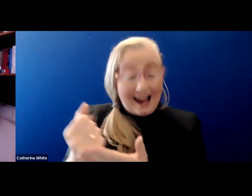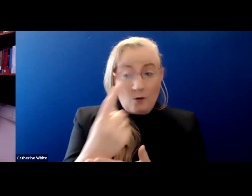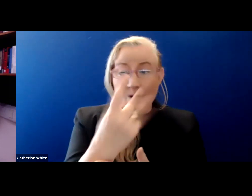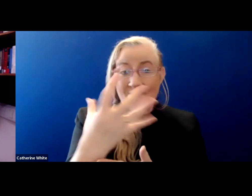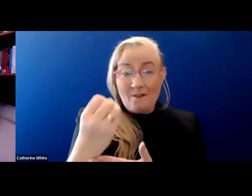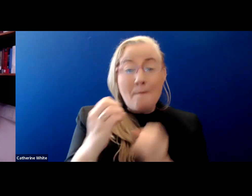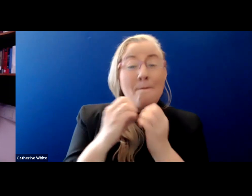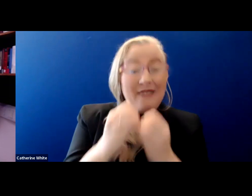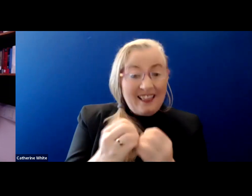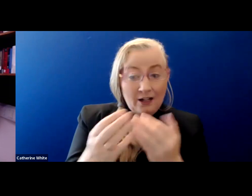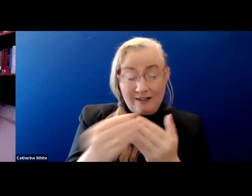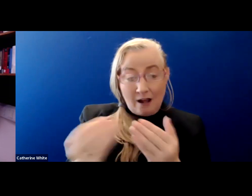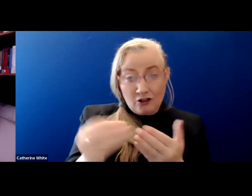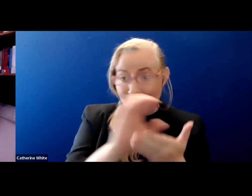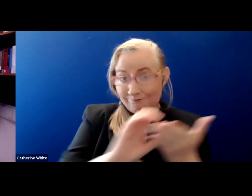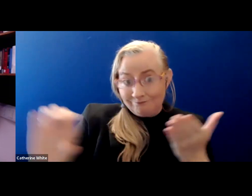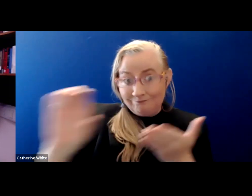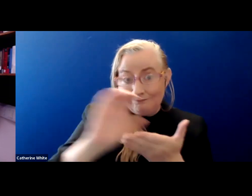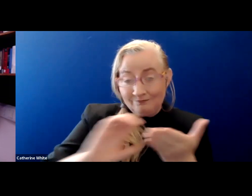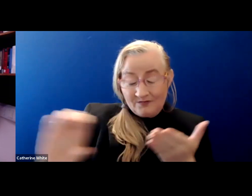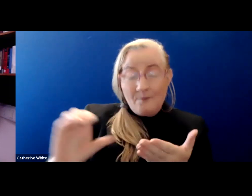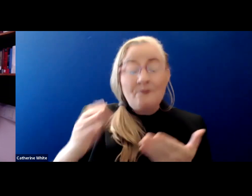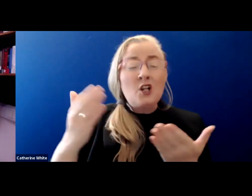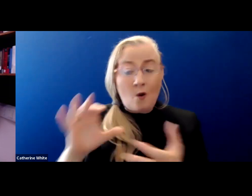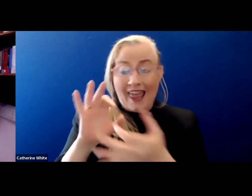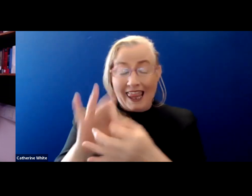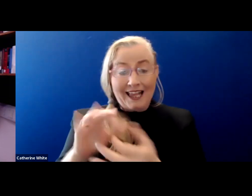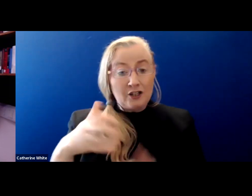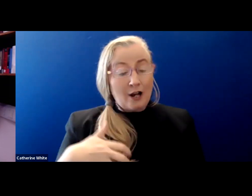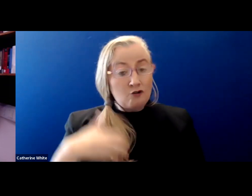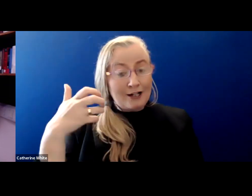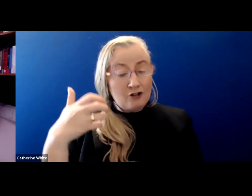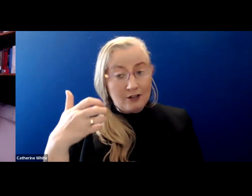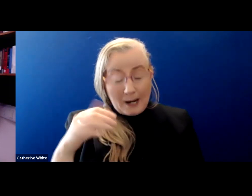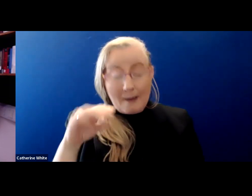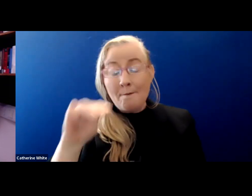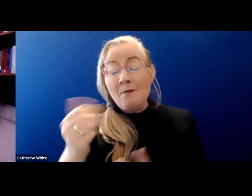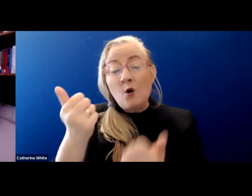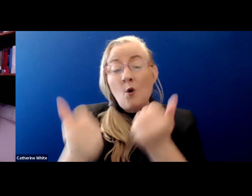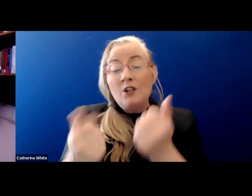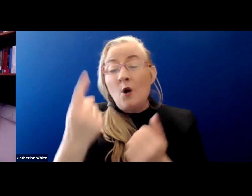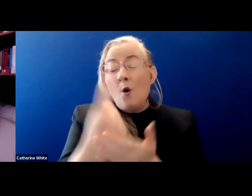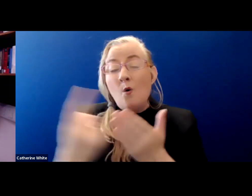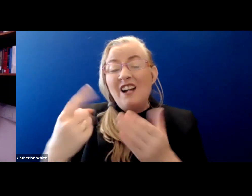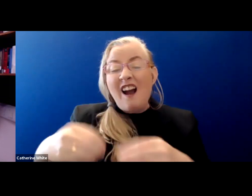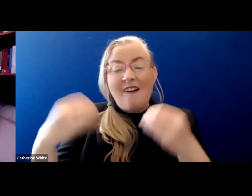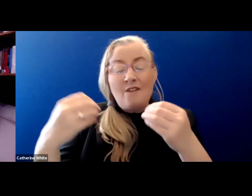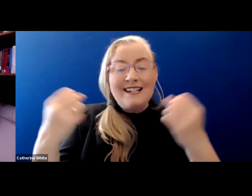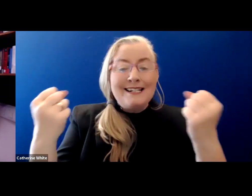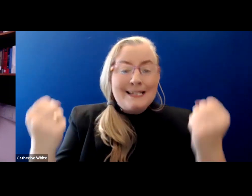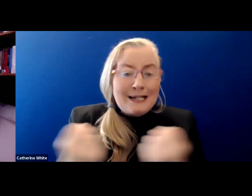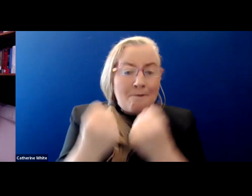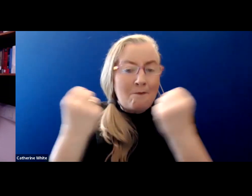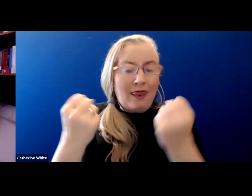dollars in compensation. So in the context of aggression, it may be that the court is only able to offer symbolic reparations of